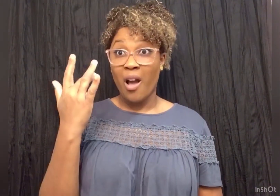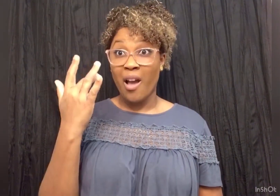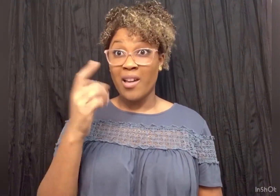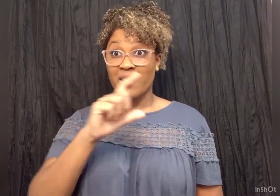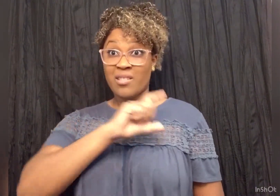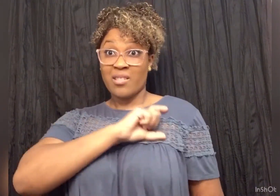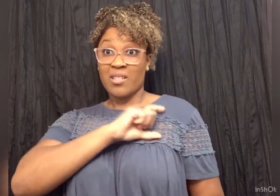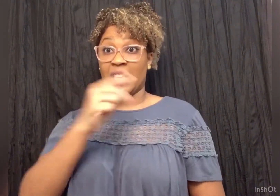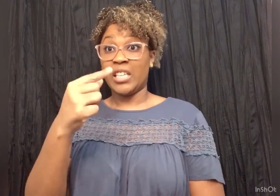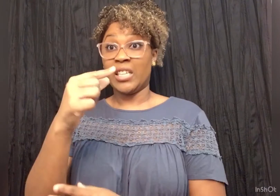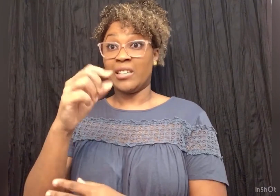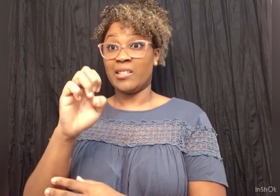him if he talked.